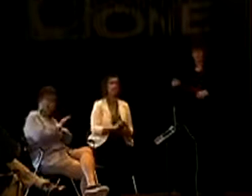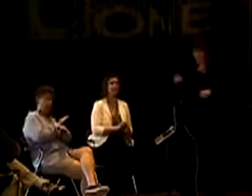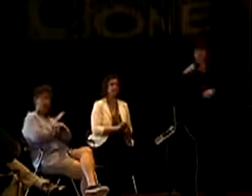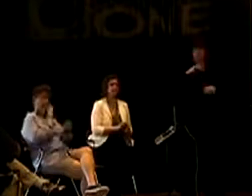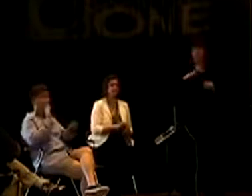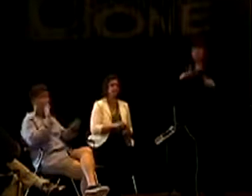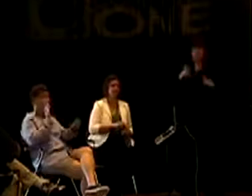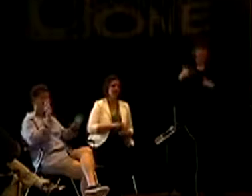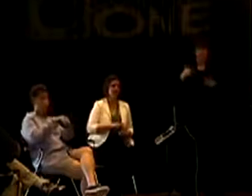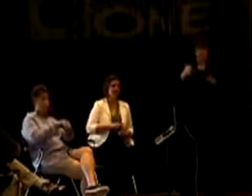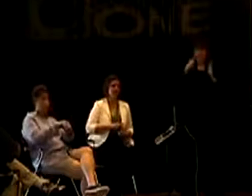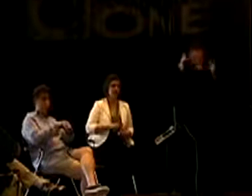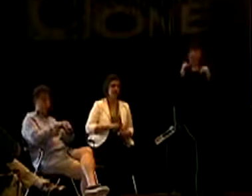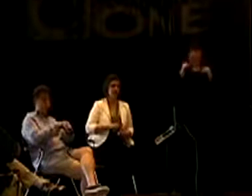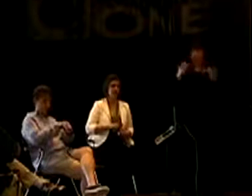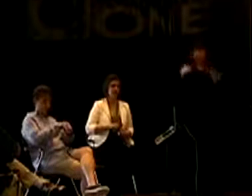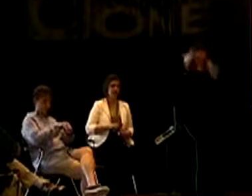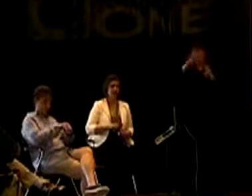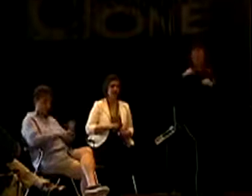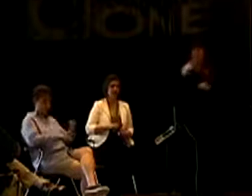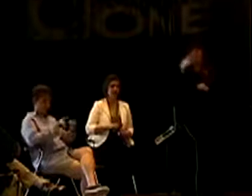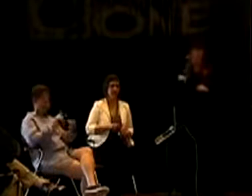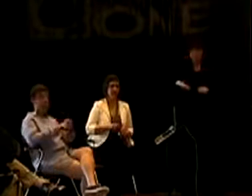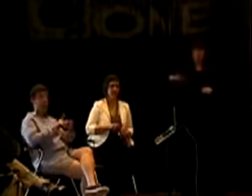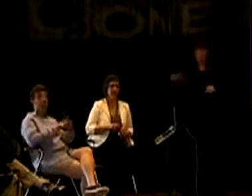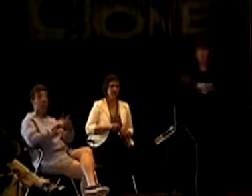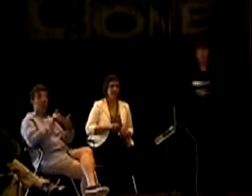was, first of all, that it would be fully inclusive,